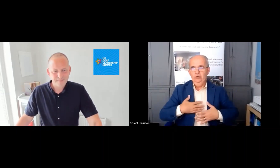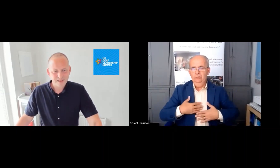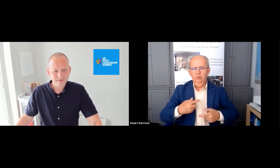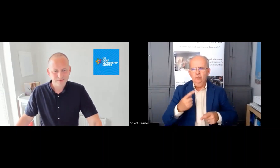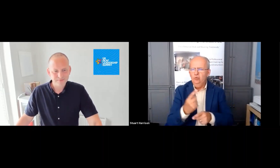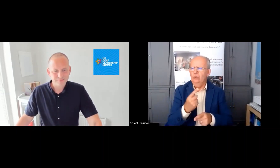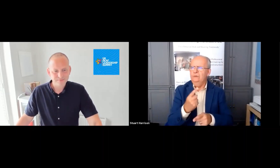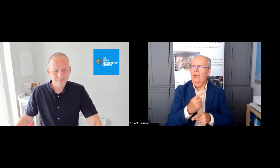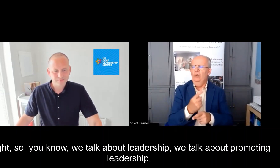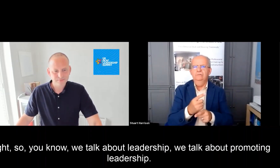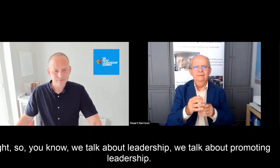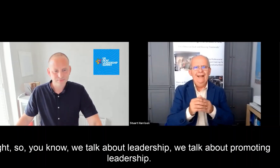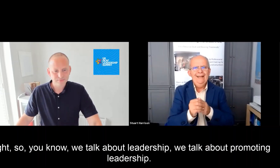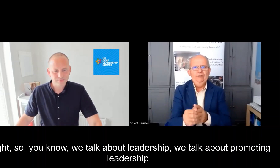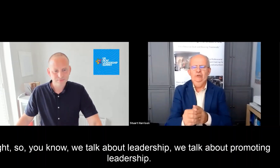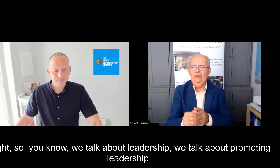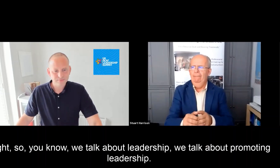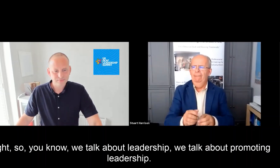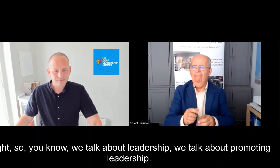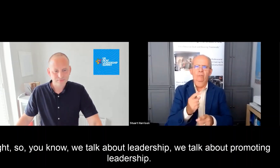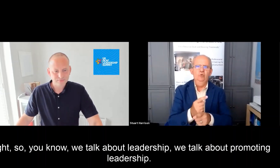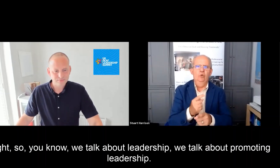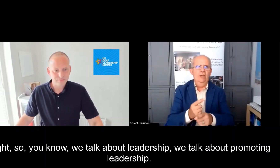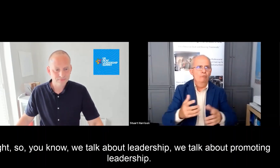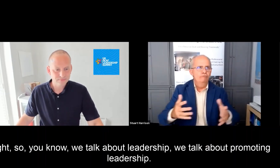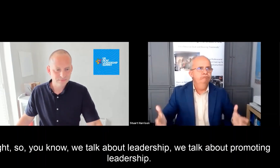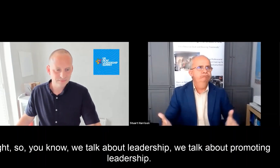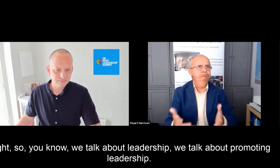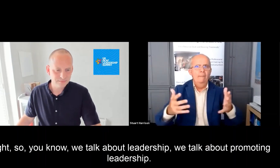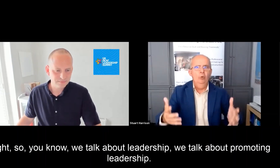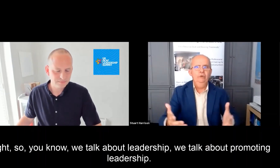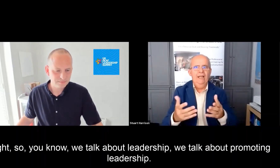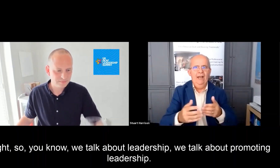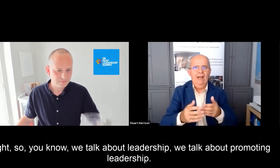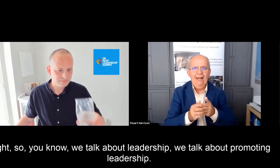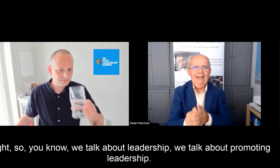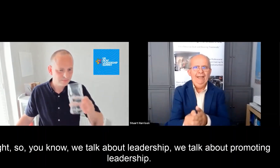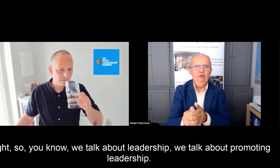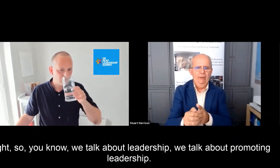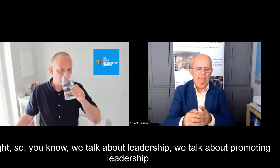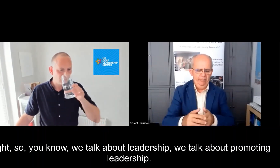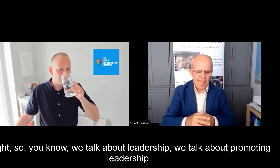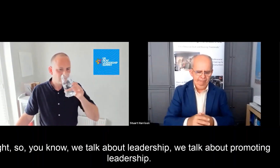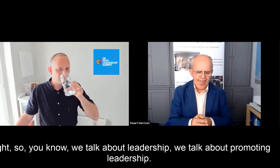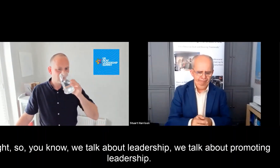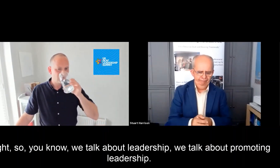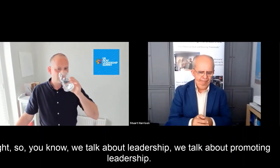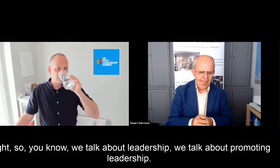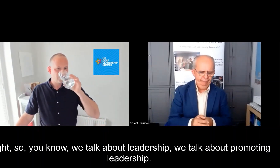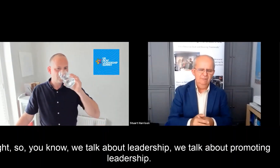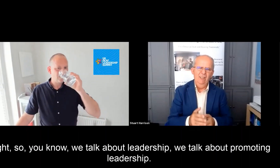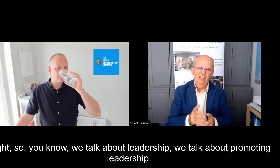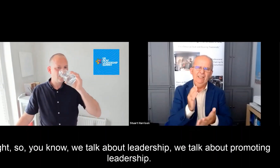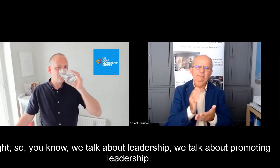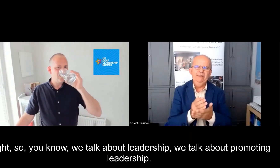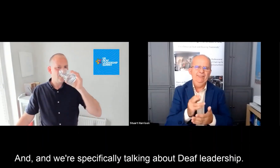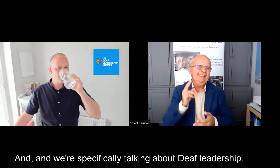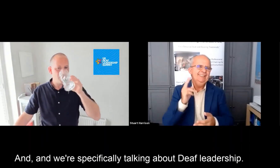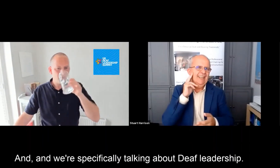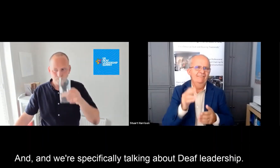Right, so, you know, we talk about leadership, we talk about promoting leadership,